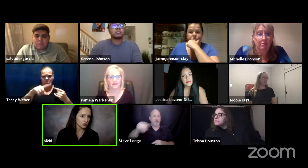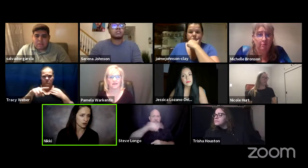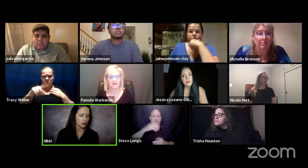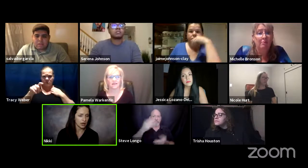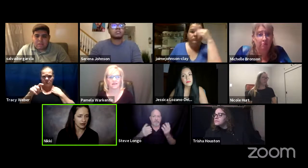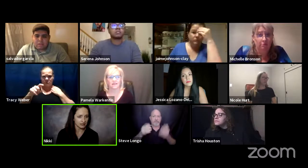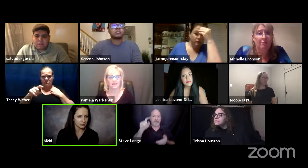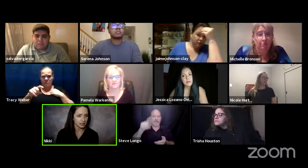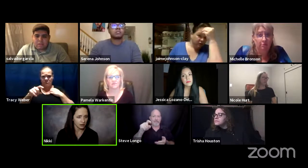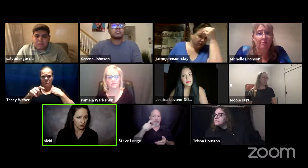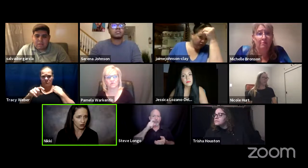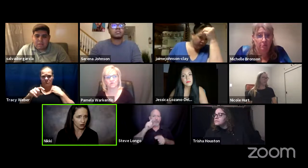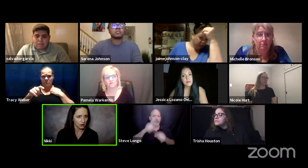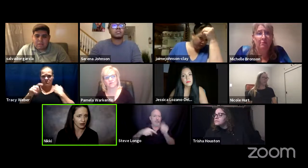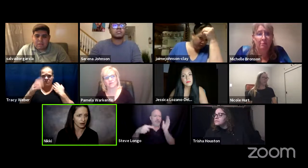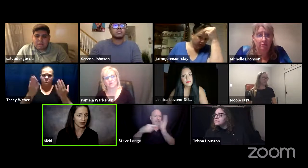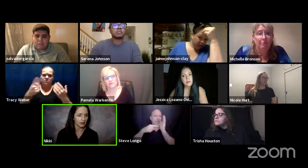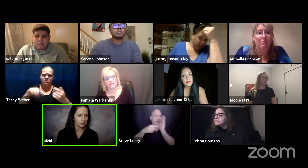So they asked me to go.